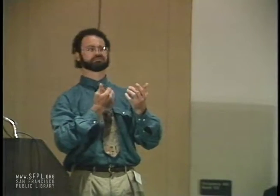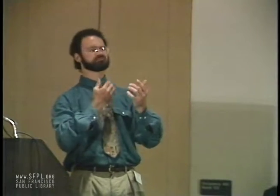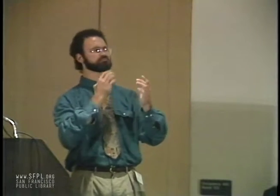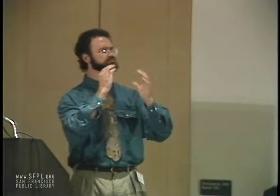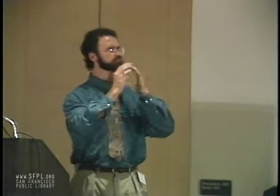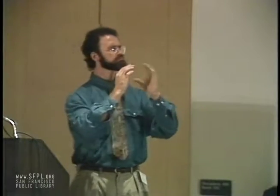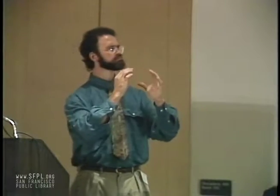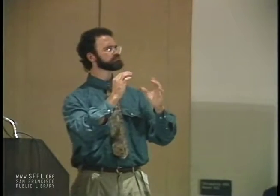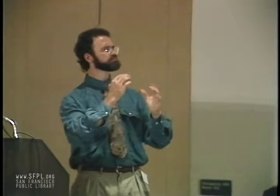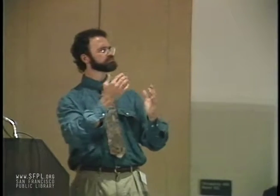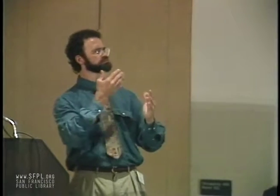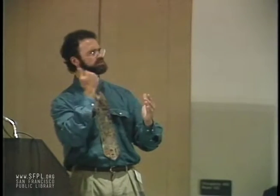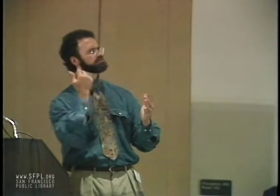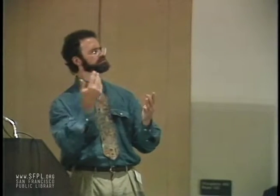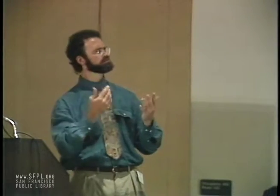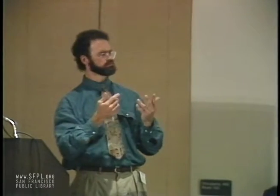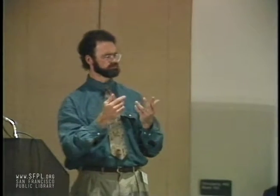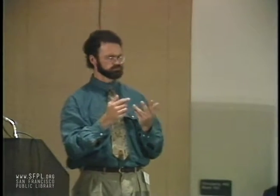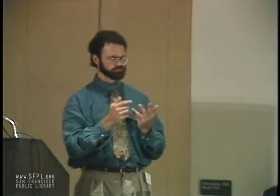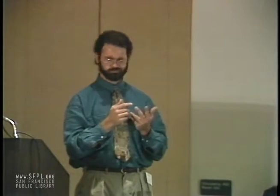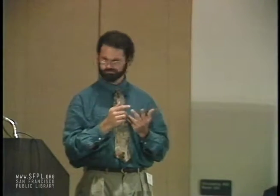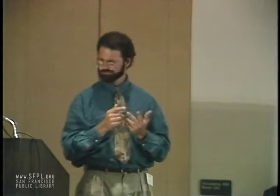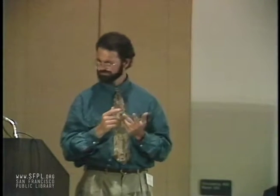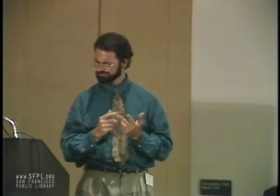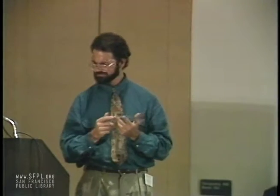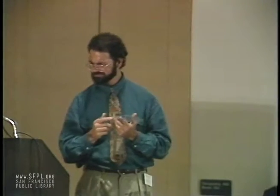a more natural form of expression and communication. And